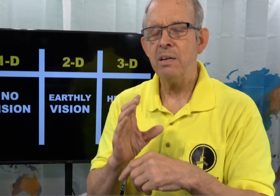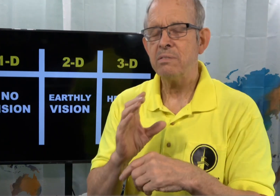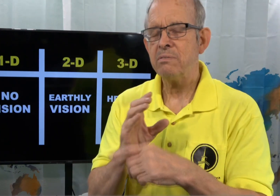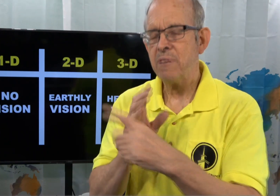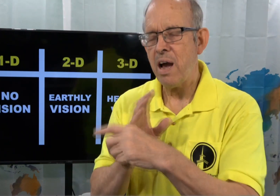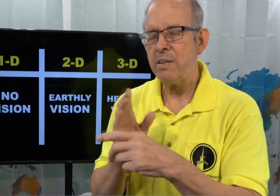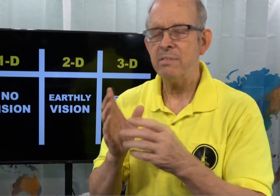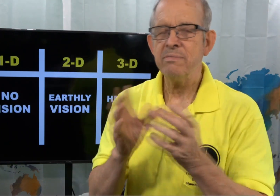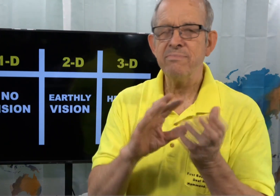God.